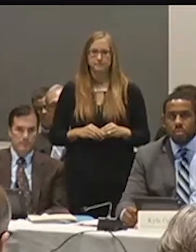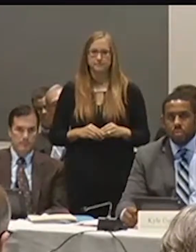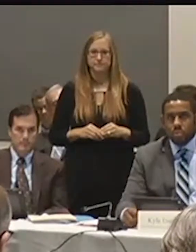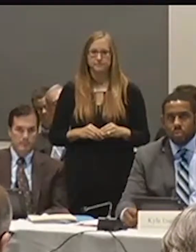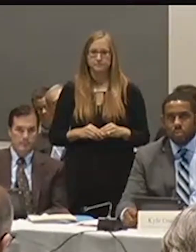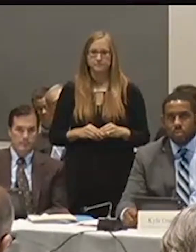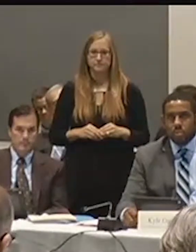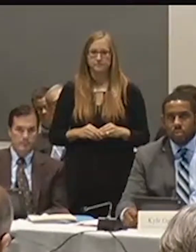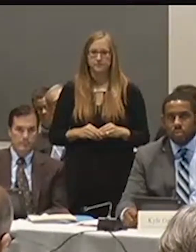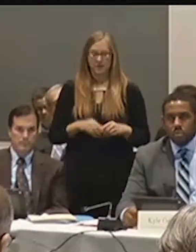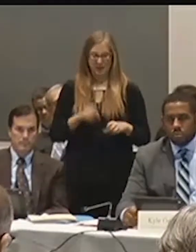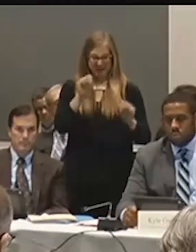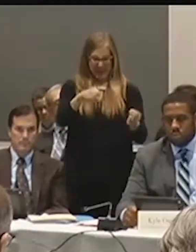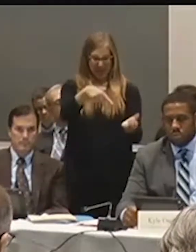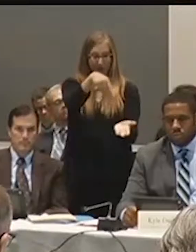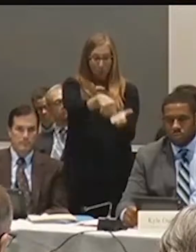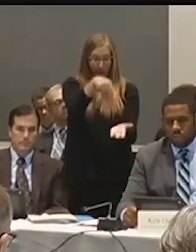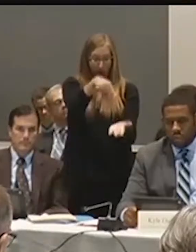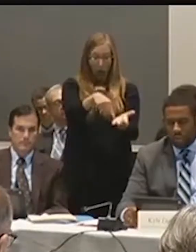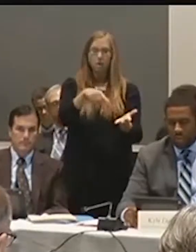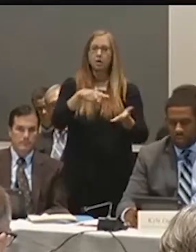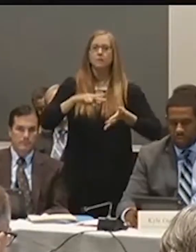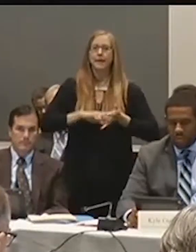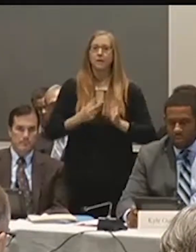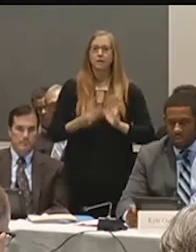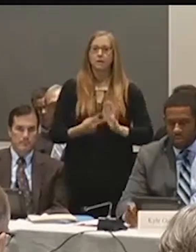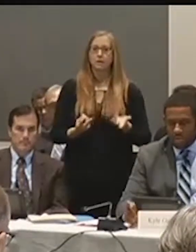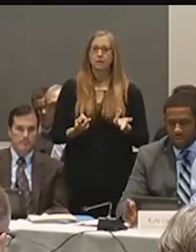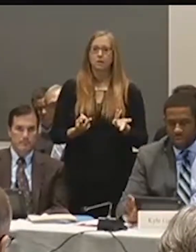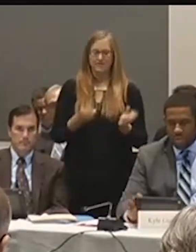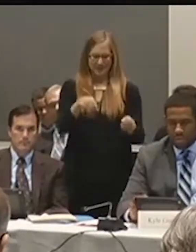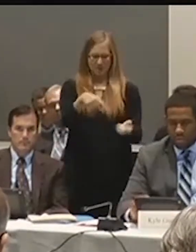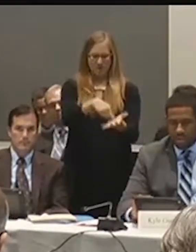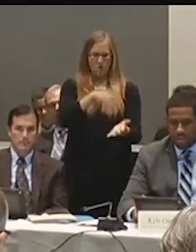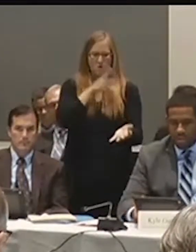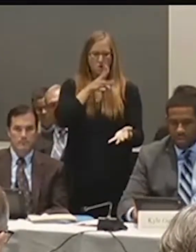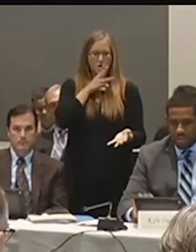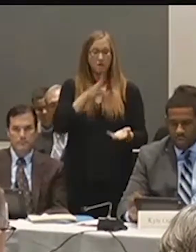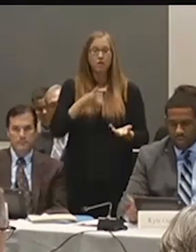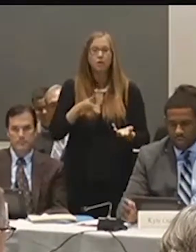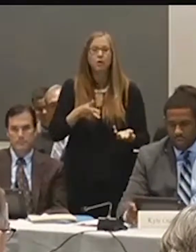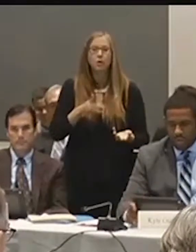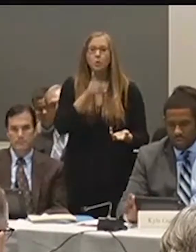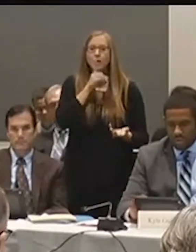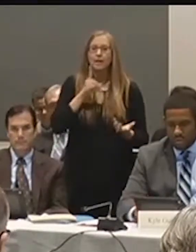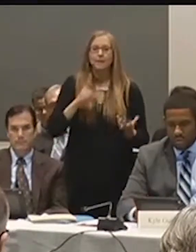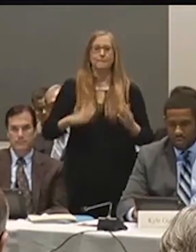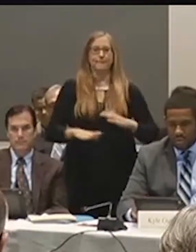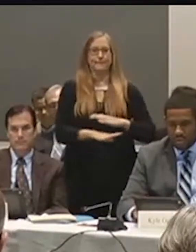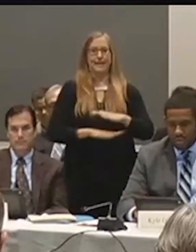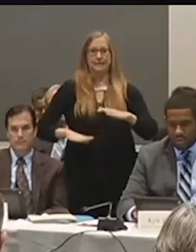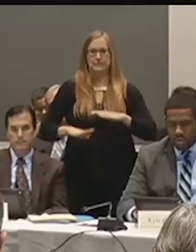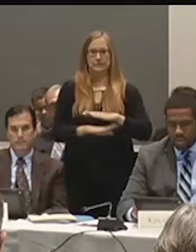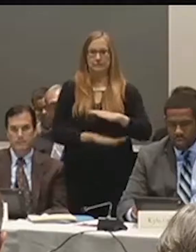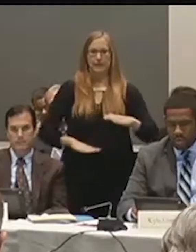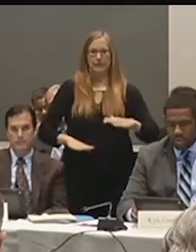Affordability also goes beyond this issue, and there's just some basic mechanics that have nothing to do with water rate